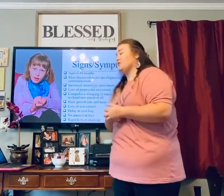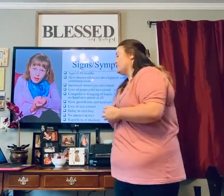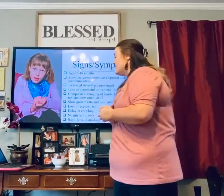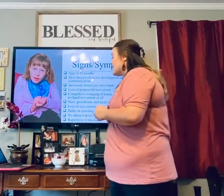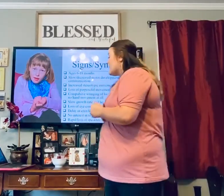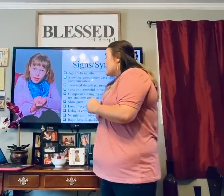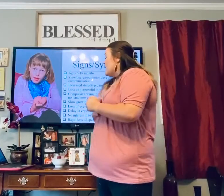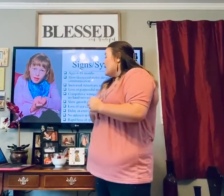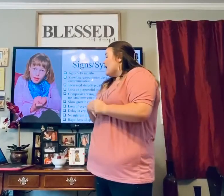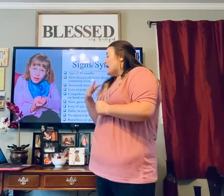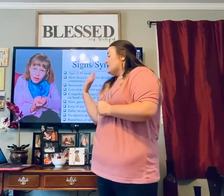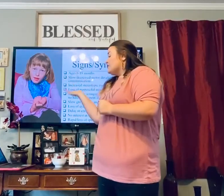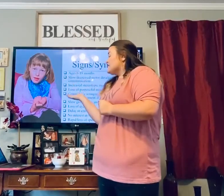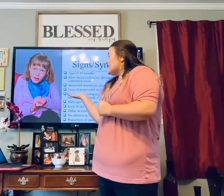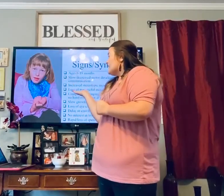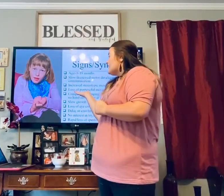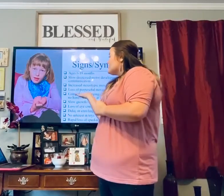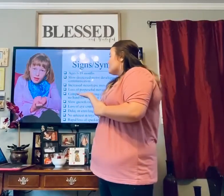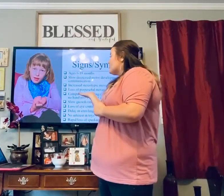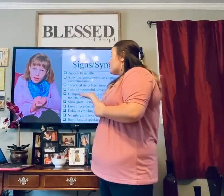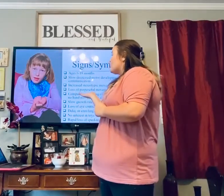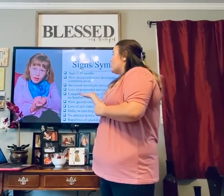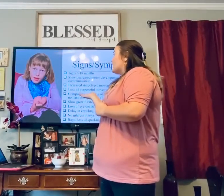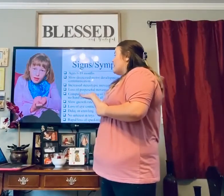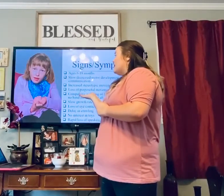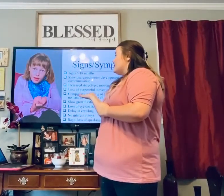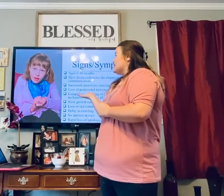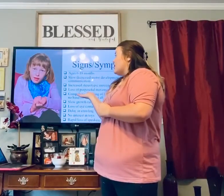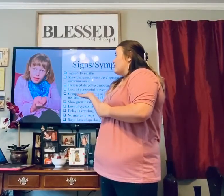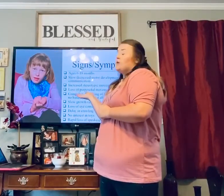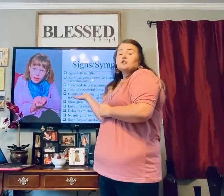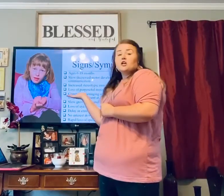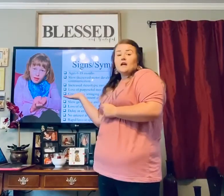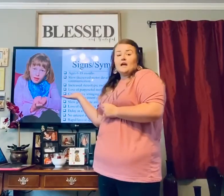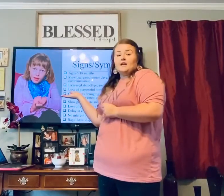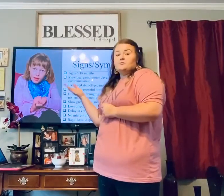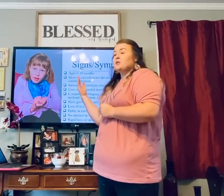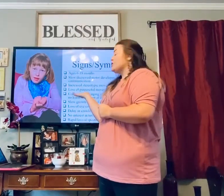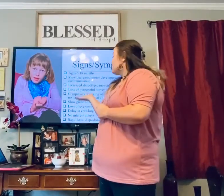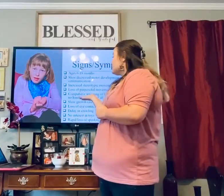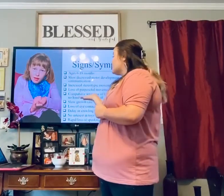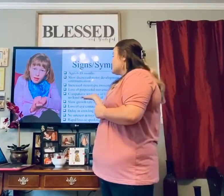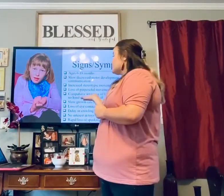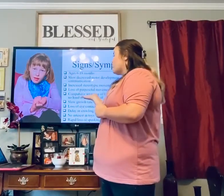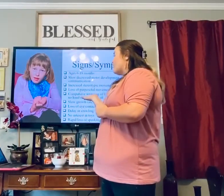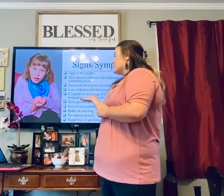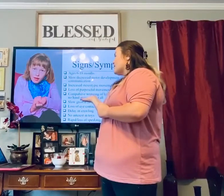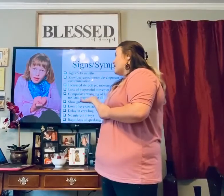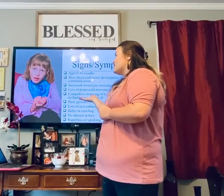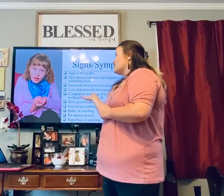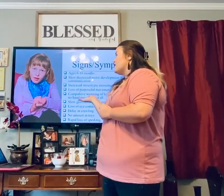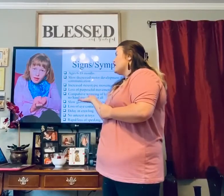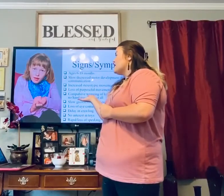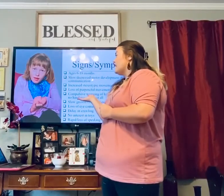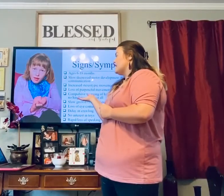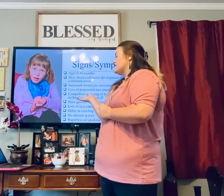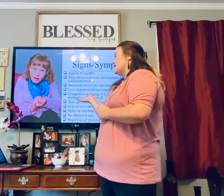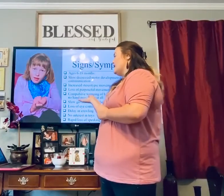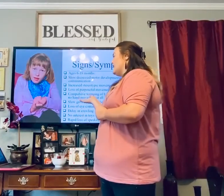little. And you can see that this little girl is, I'm not sure her age, but you can see she's in the wheelchair, and she's very tiny and skinny, and you